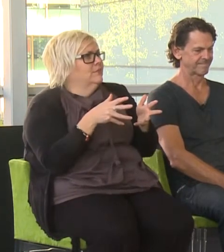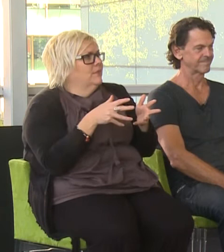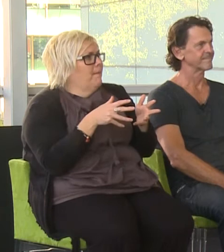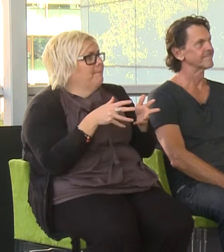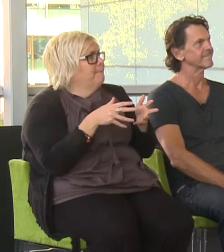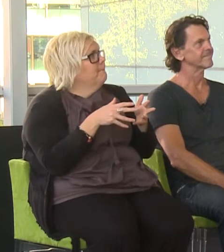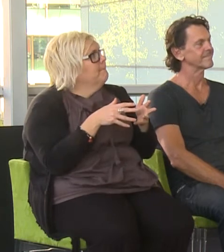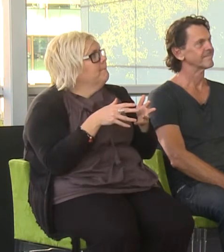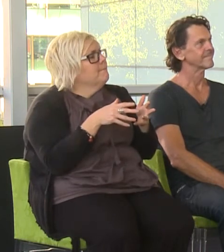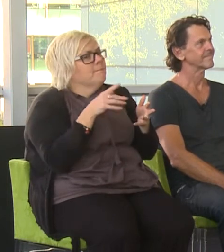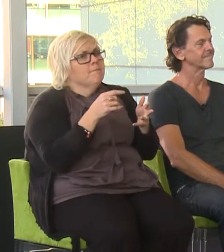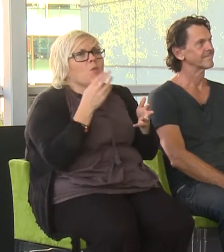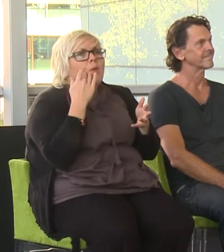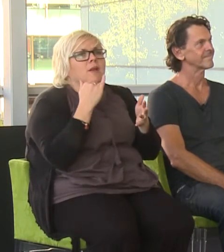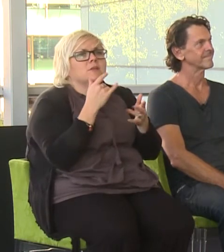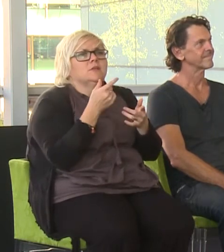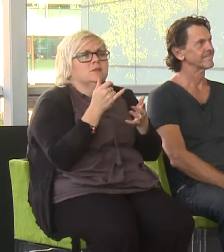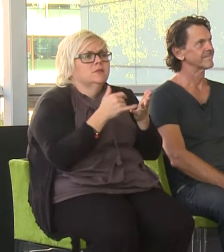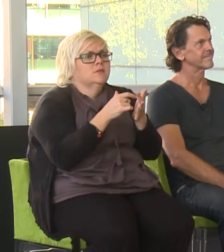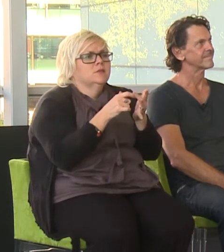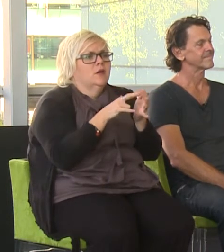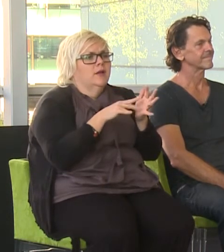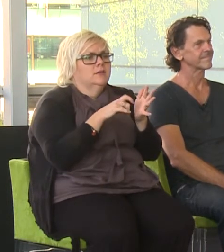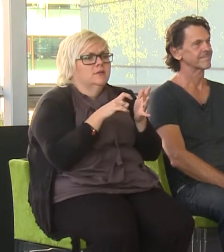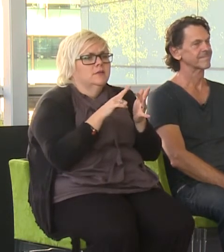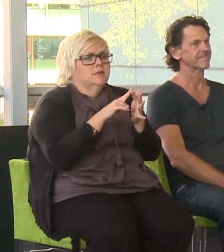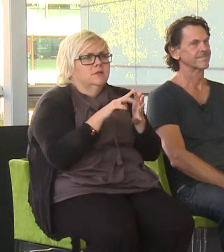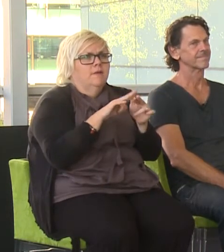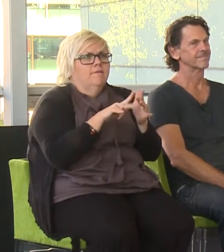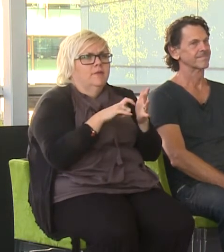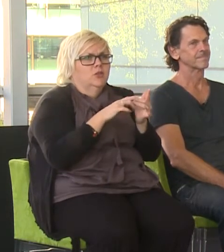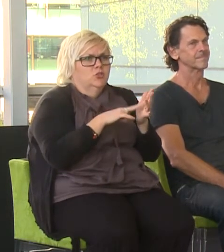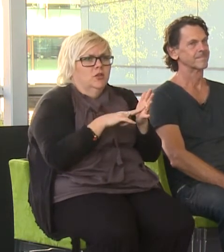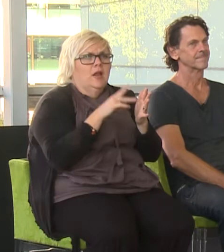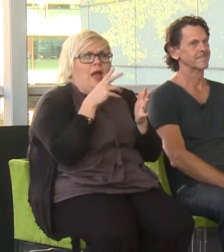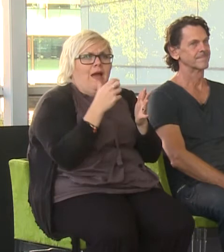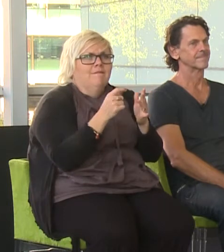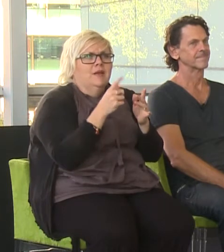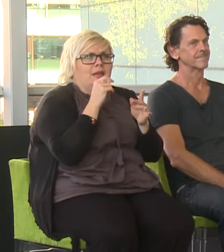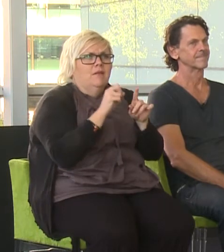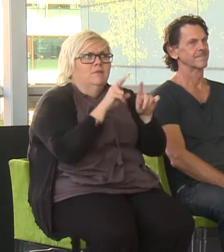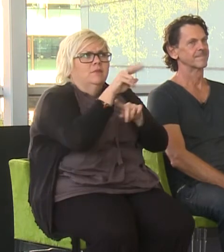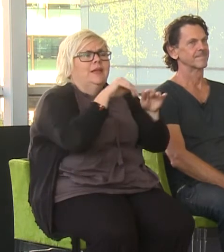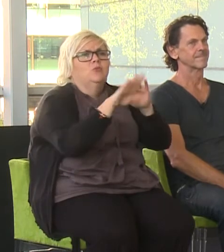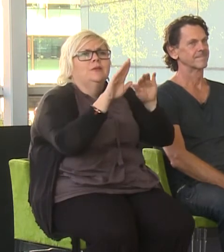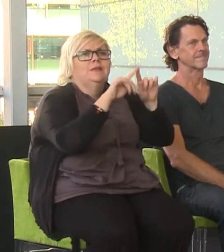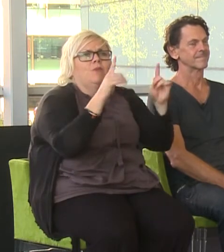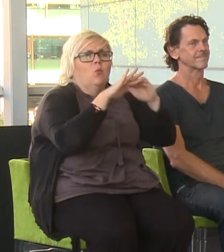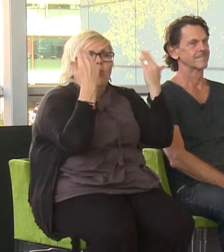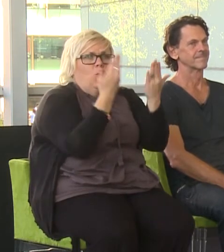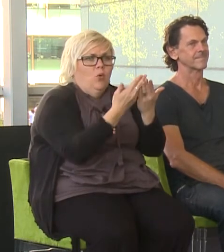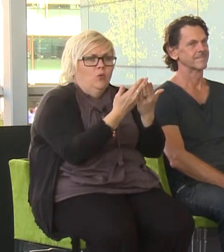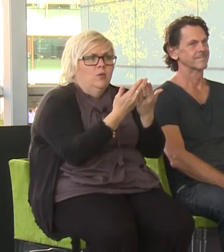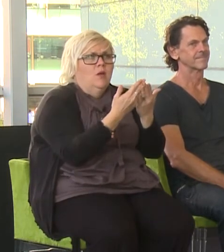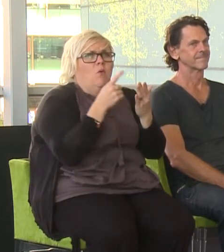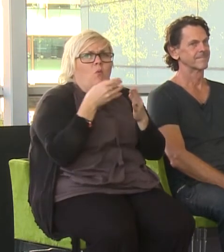in science fiction worlds that can allow for time travel and realm hopping, futuristic weaponry and spaceships, there is